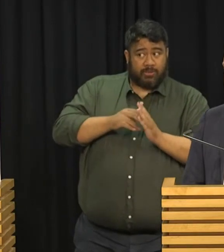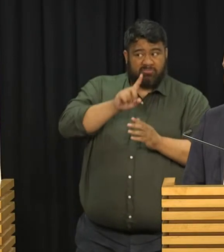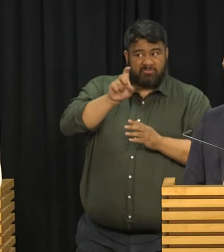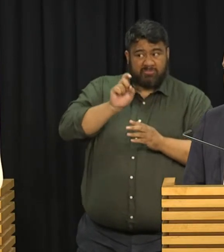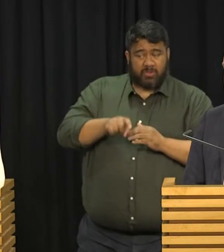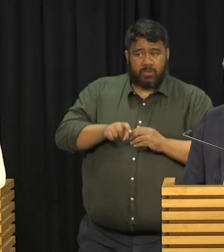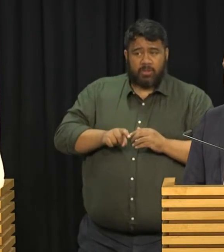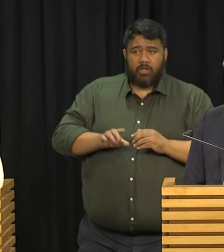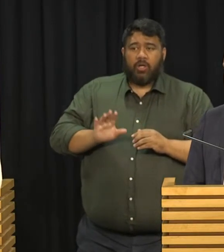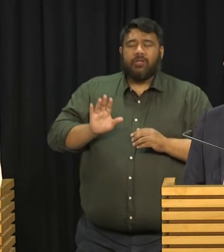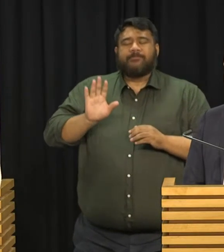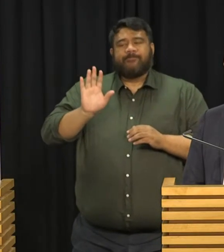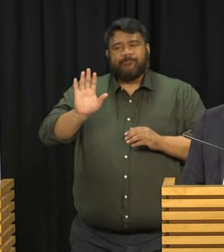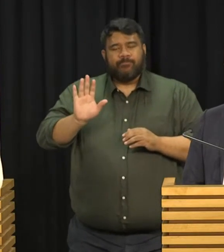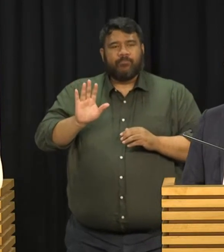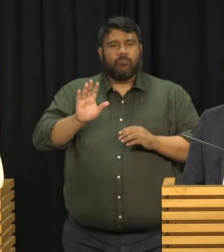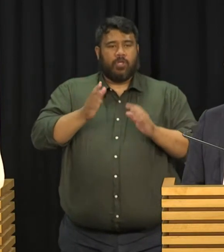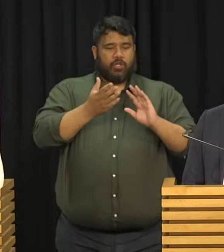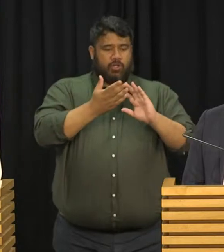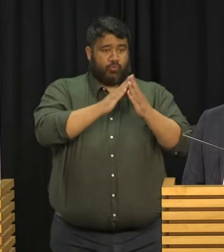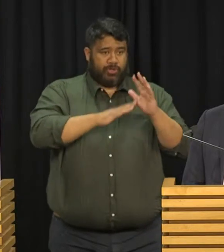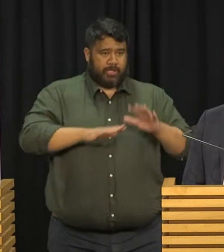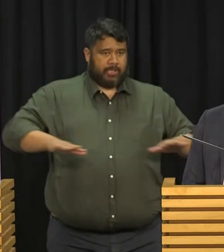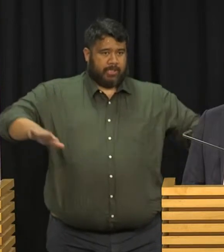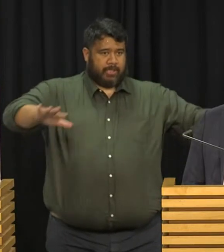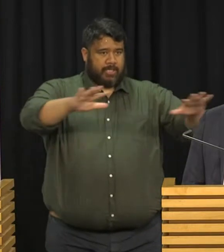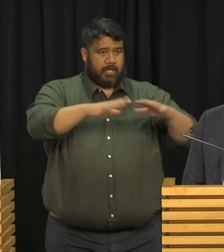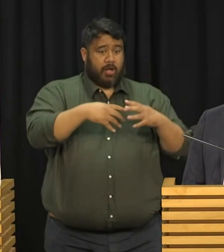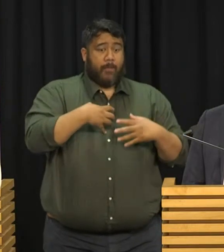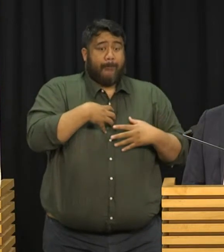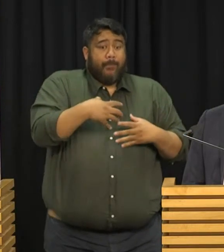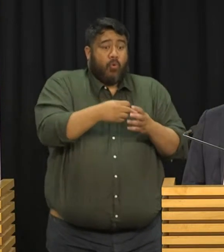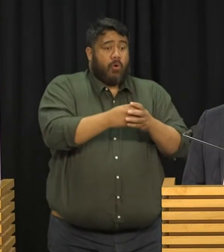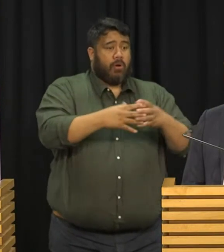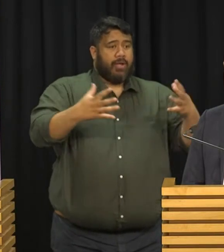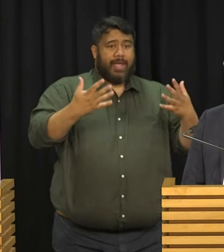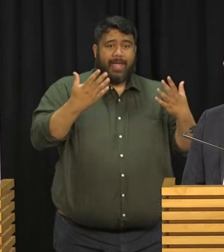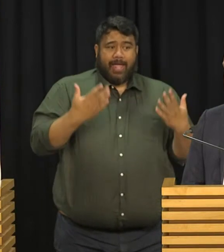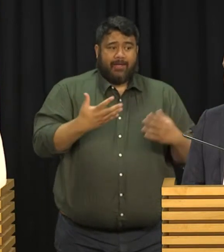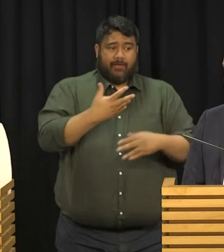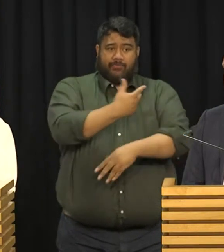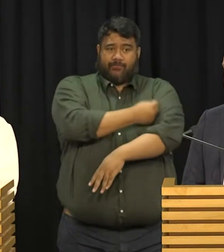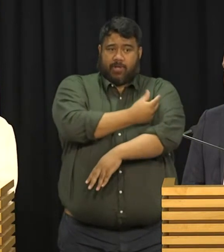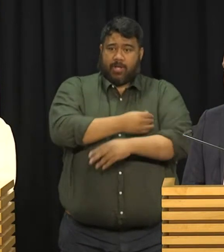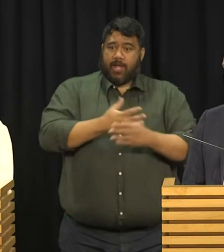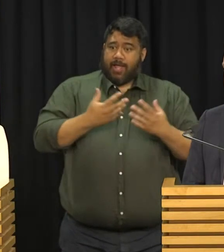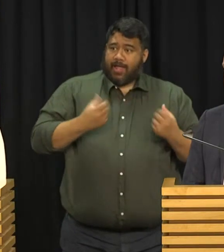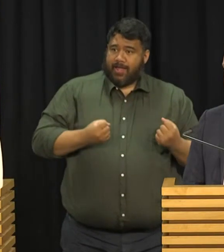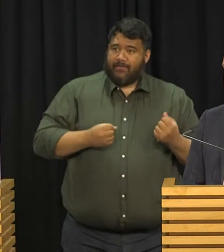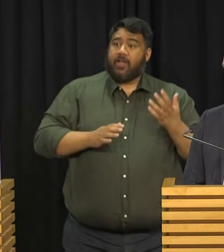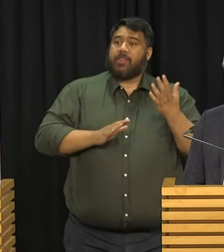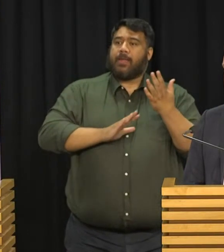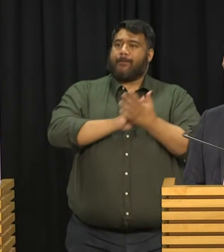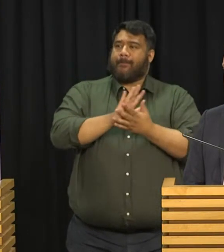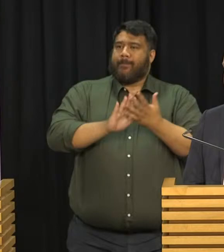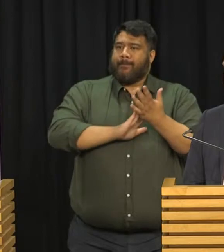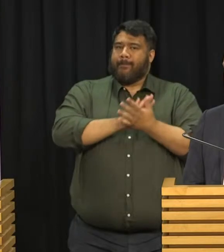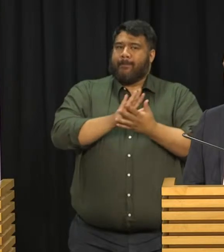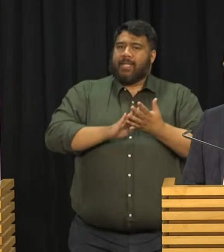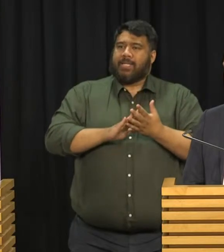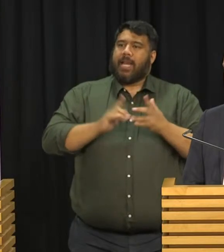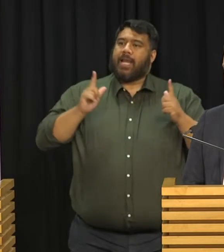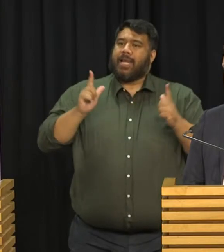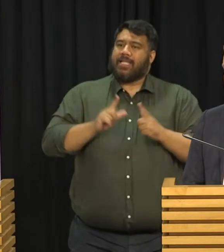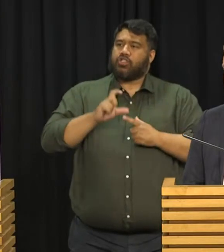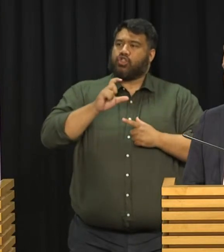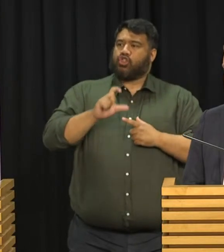enough members of your community vaccinated is that means that then you no longer become a path for COVID to reach